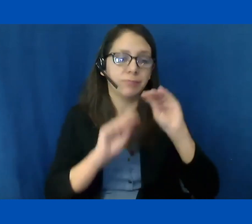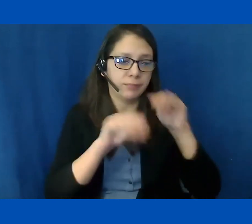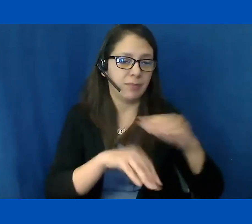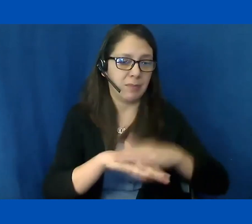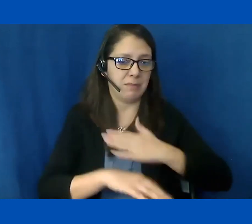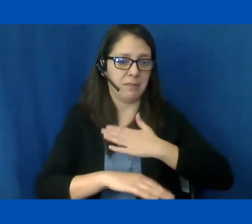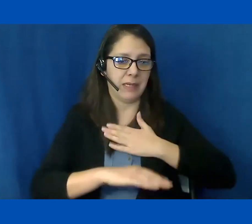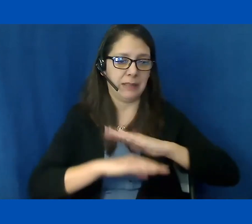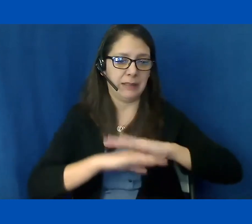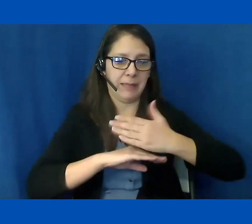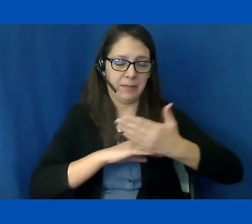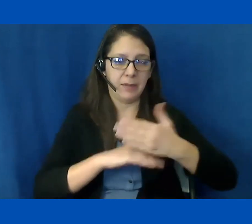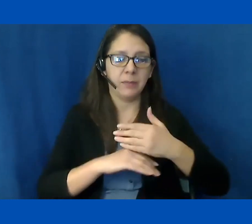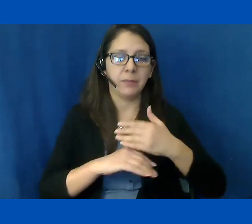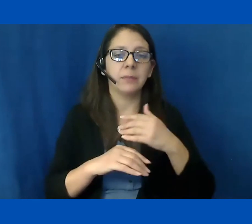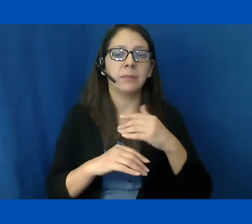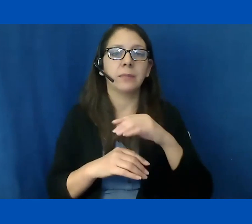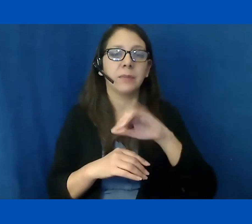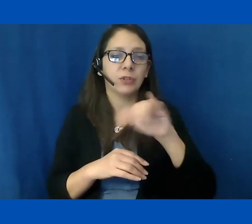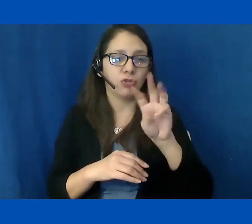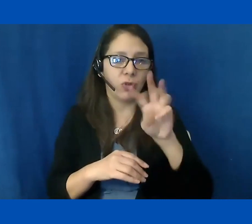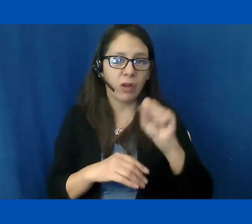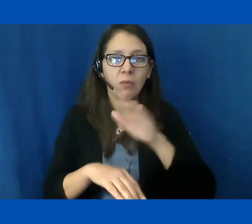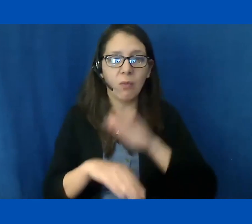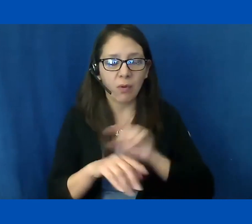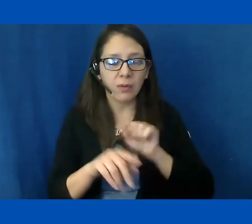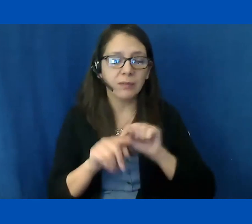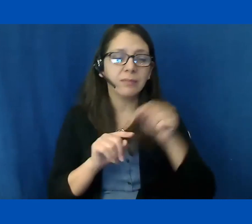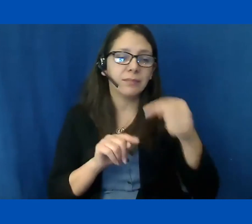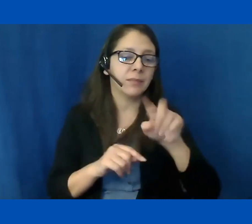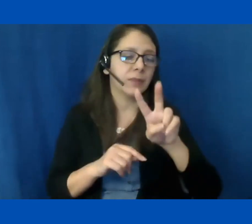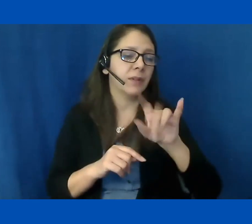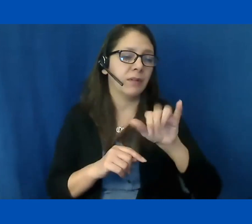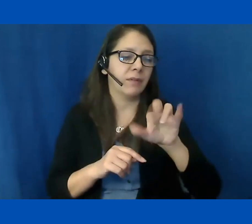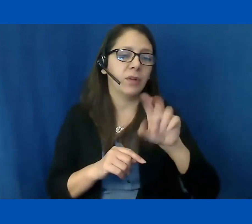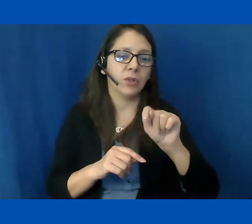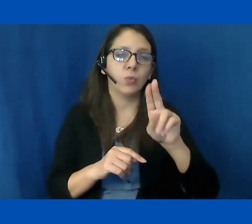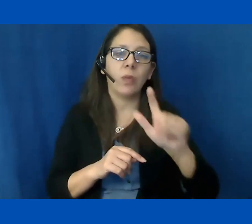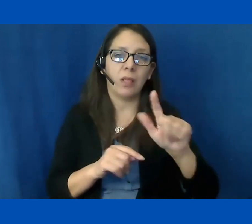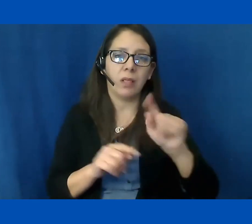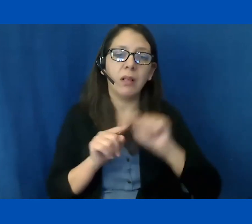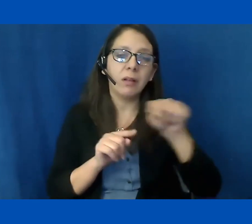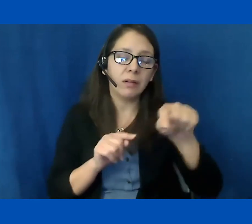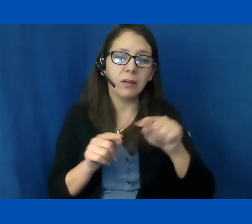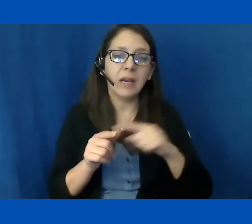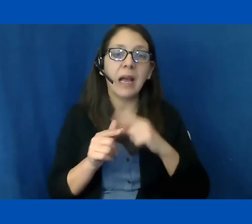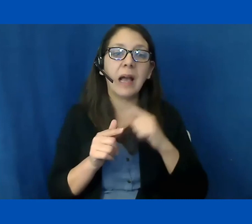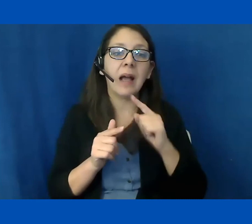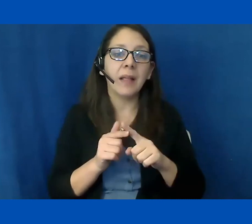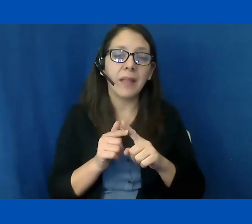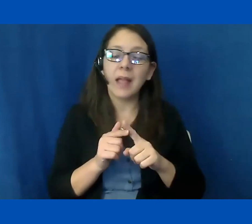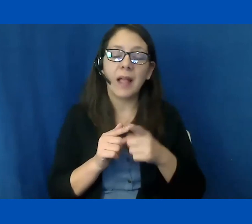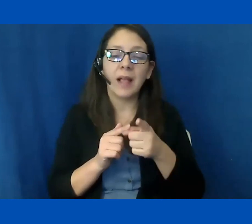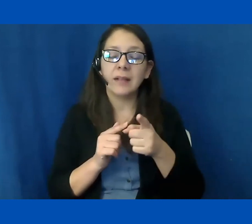literally installed JAWS on the virtual side of things. And literally they just